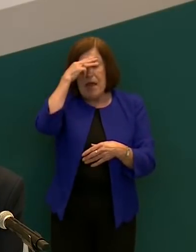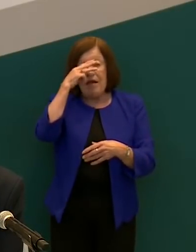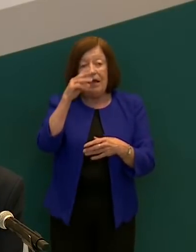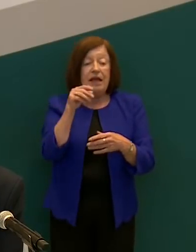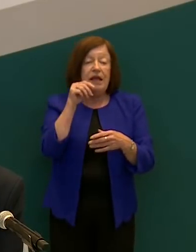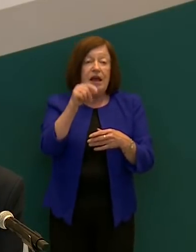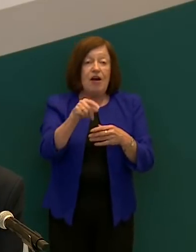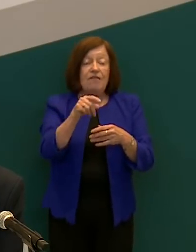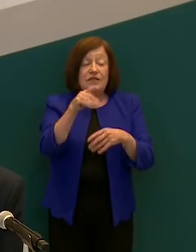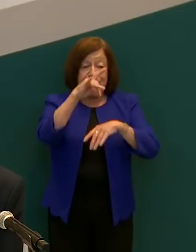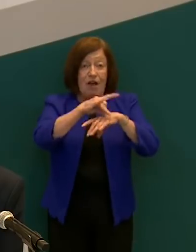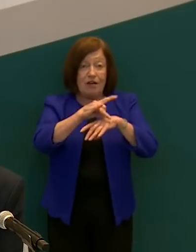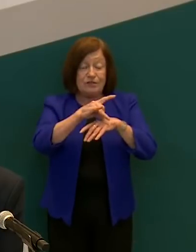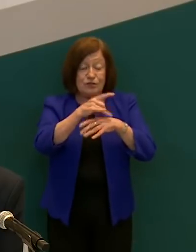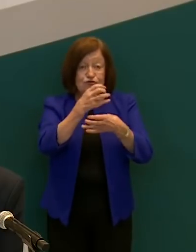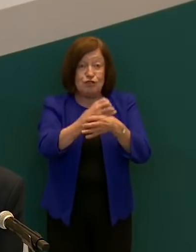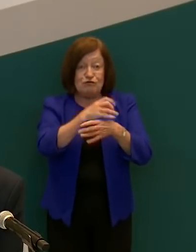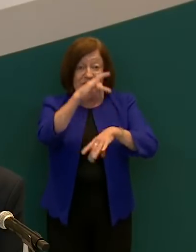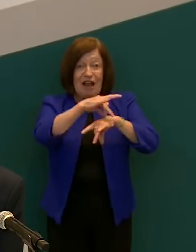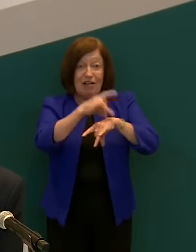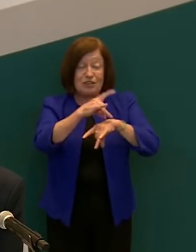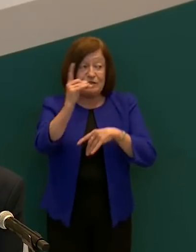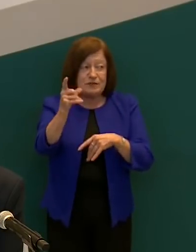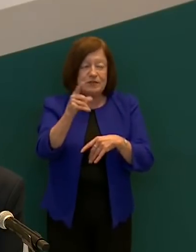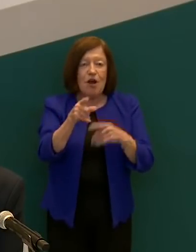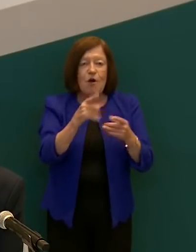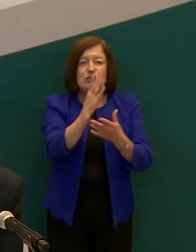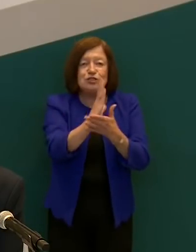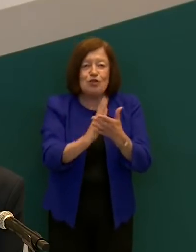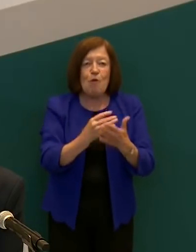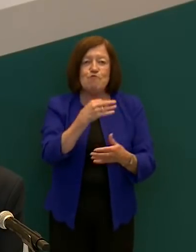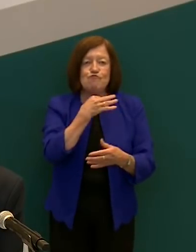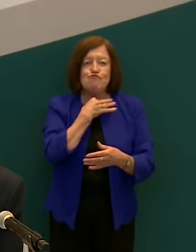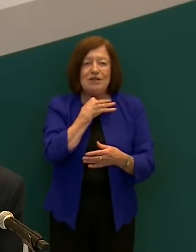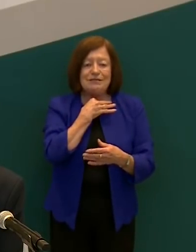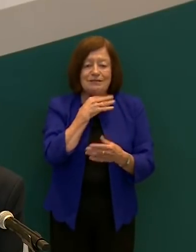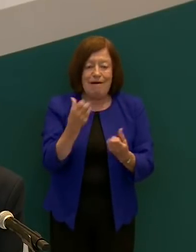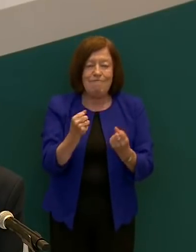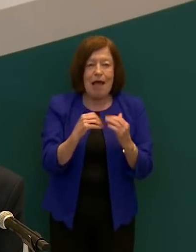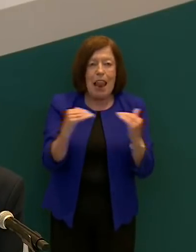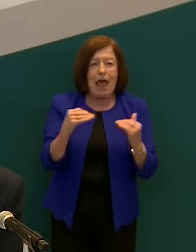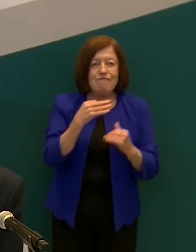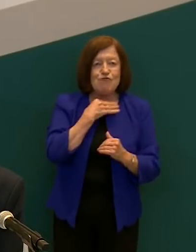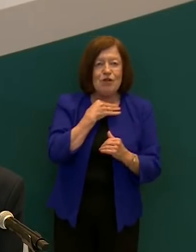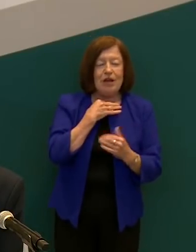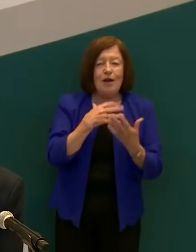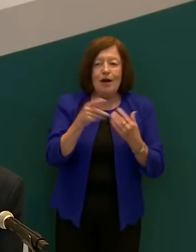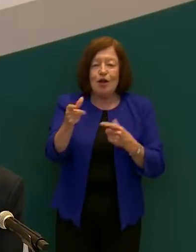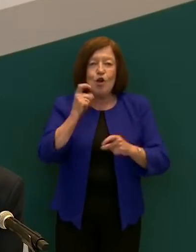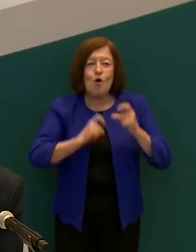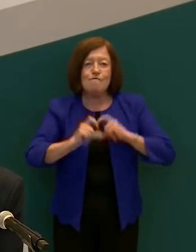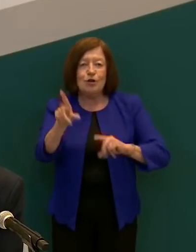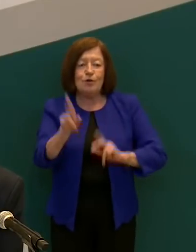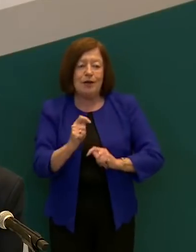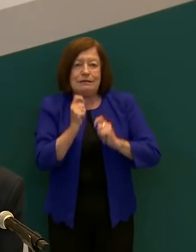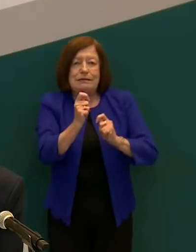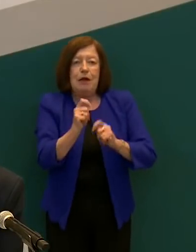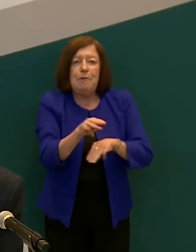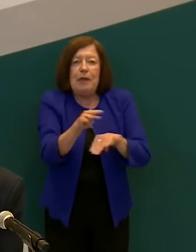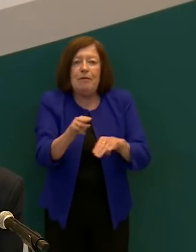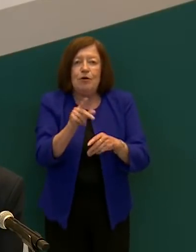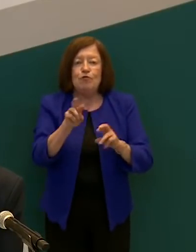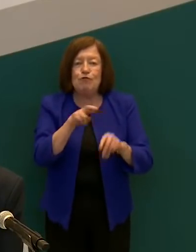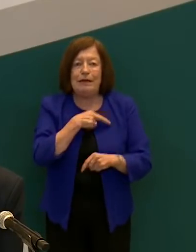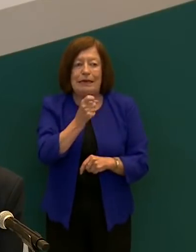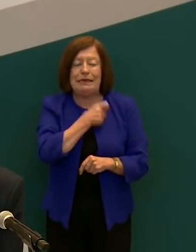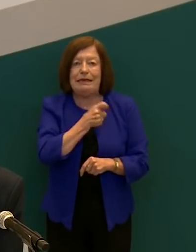Academy of Pediatrics. So I know there's always some risk level. So what reassurance can you give people who are really anxious